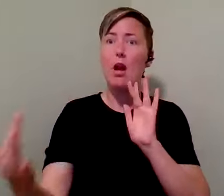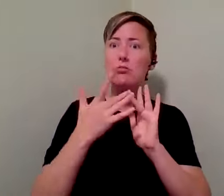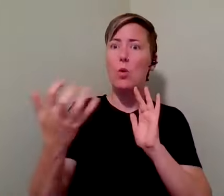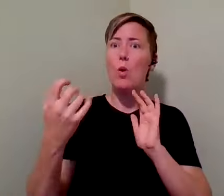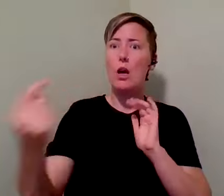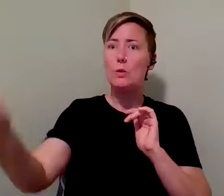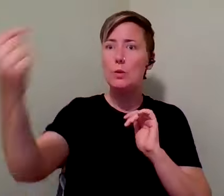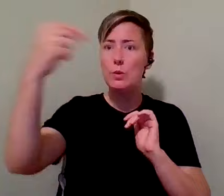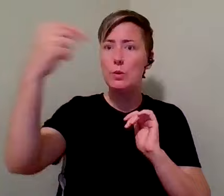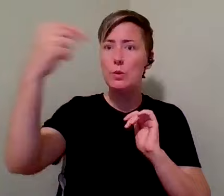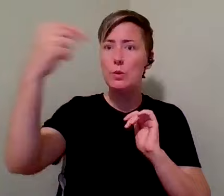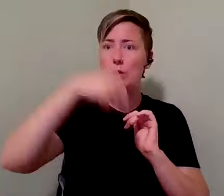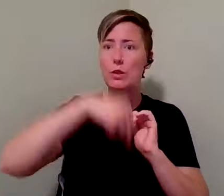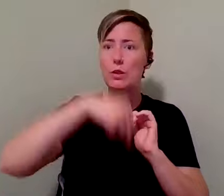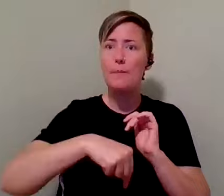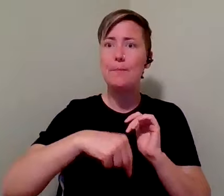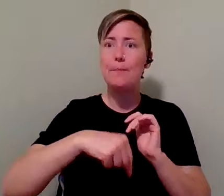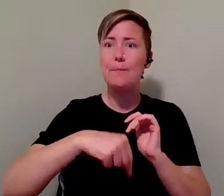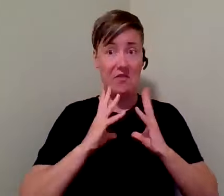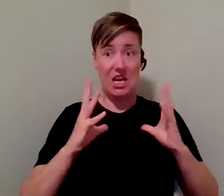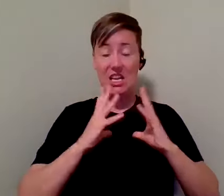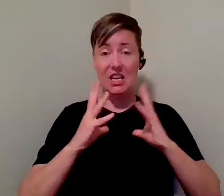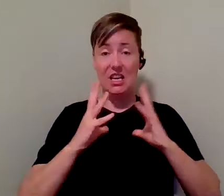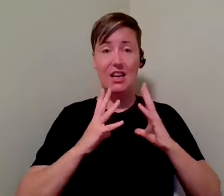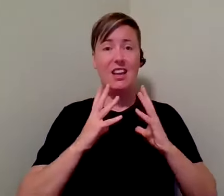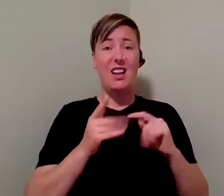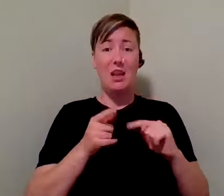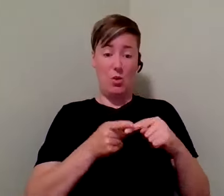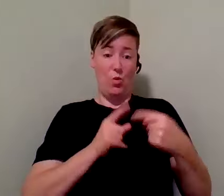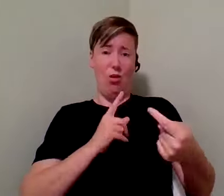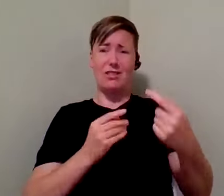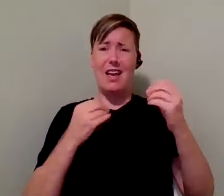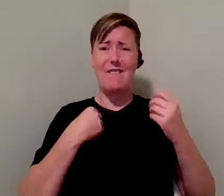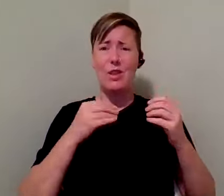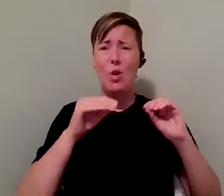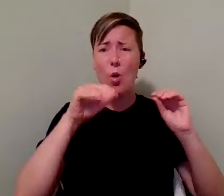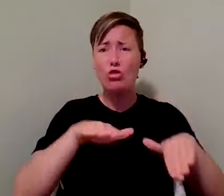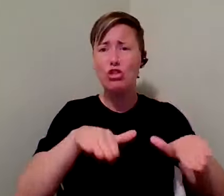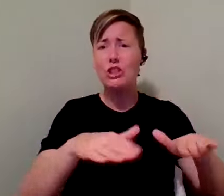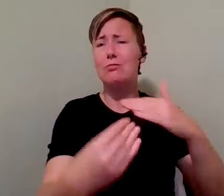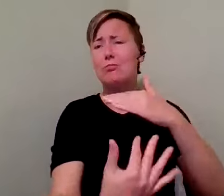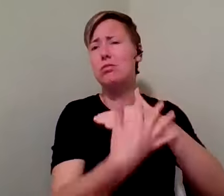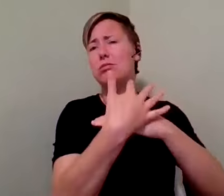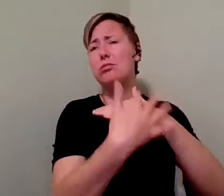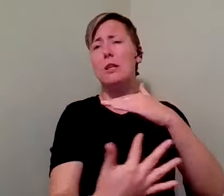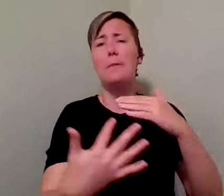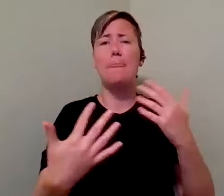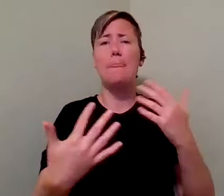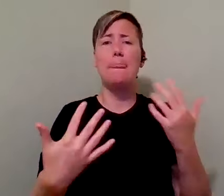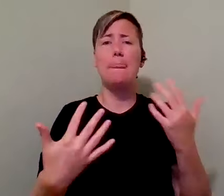got a beautiful house. The ocean is across where I live. It's a gated community with 20 apartments. There's only